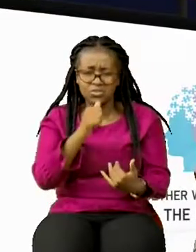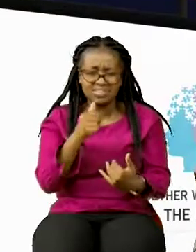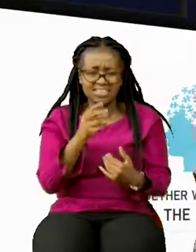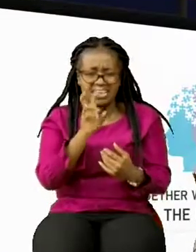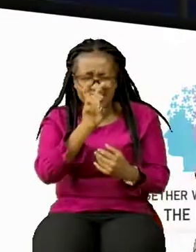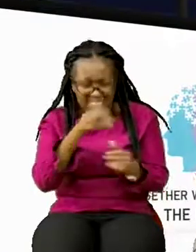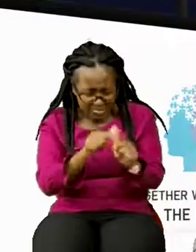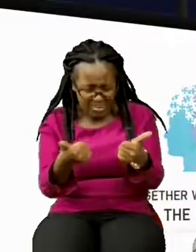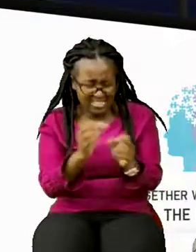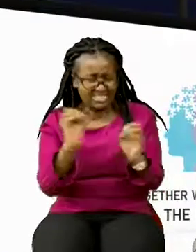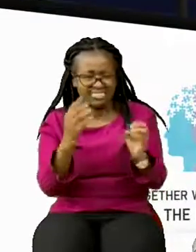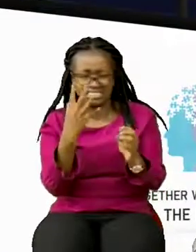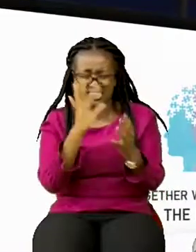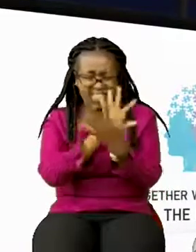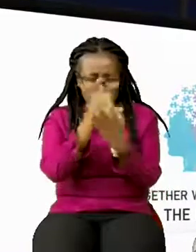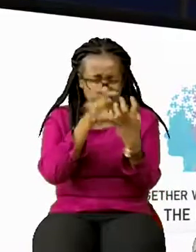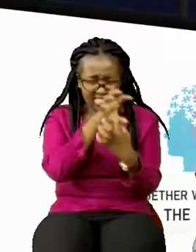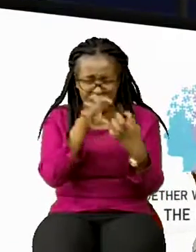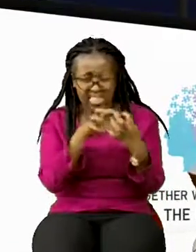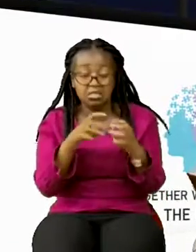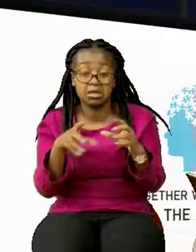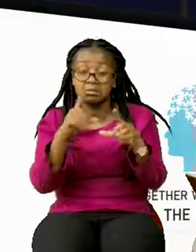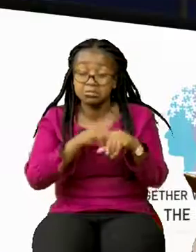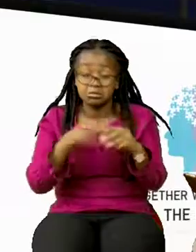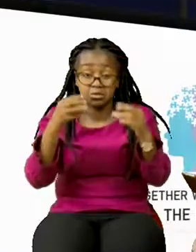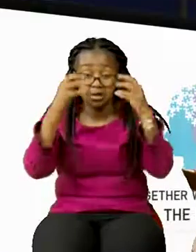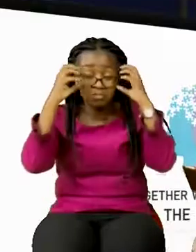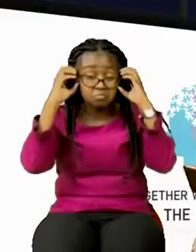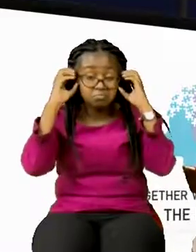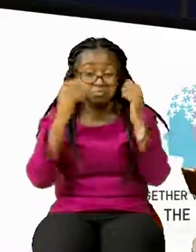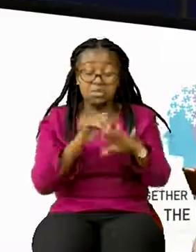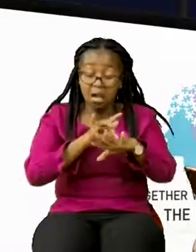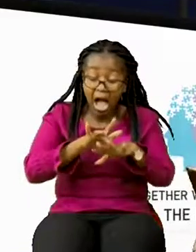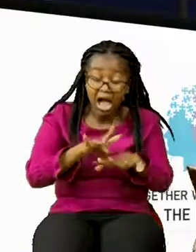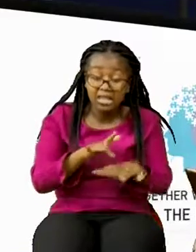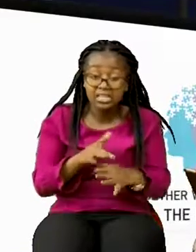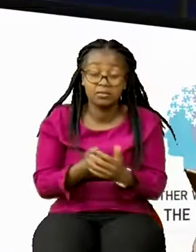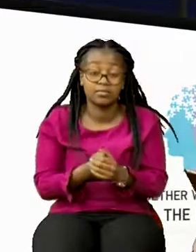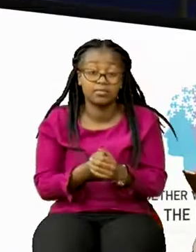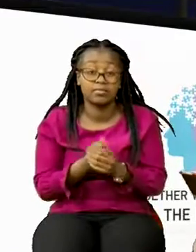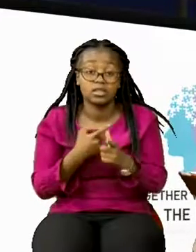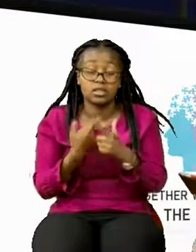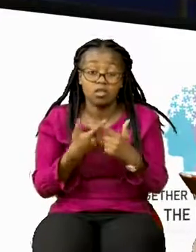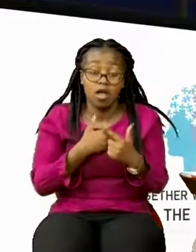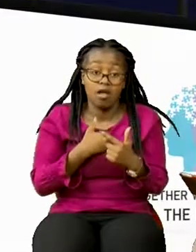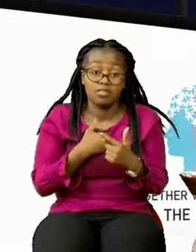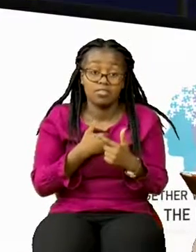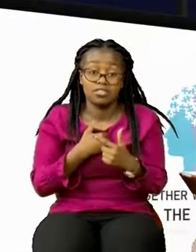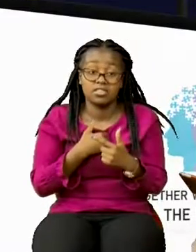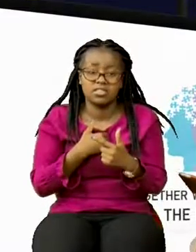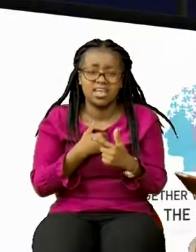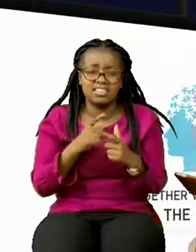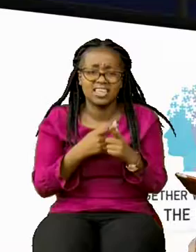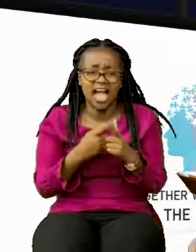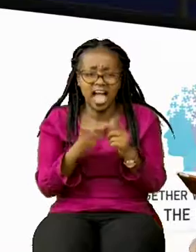vision, and they might be forced to actually wear specs at a very early age. you will find that they have knocked eyes.